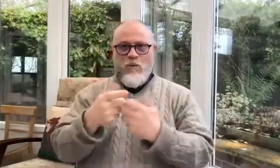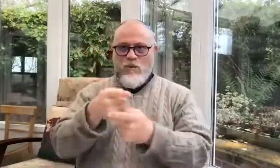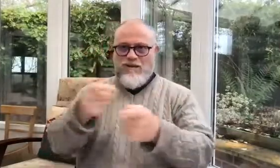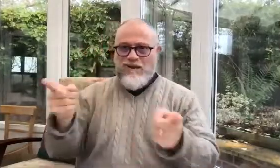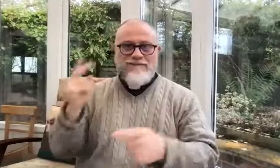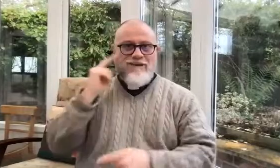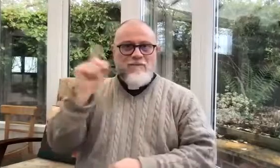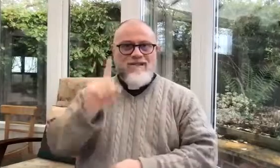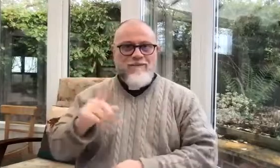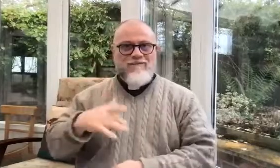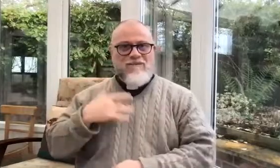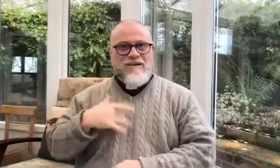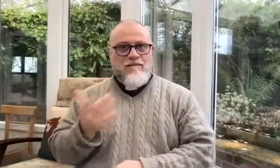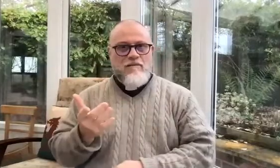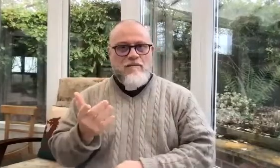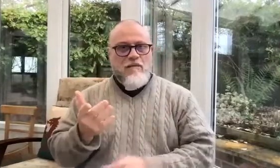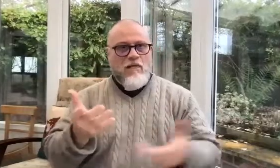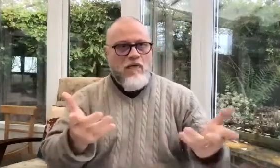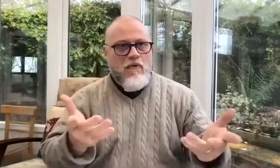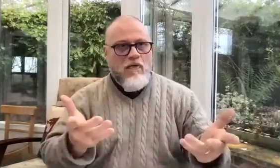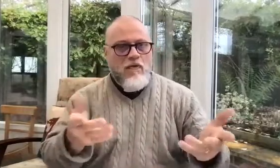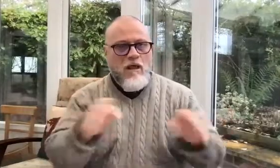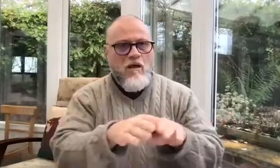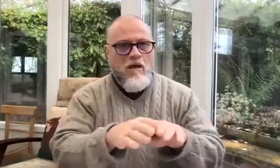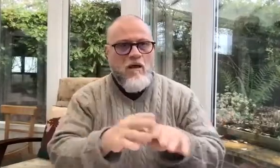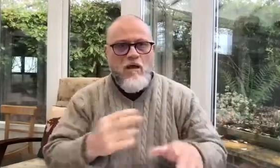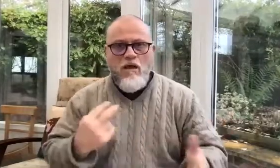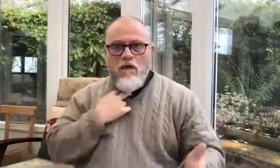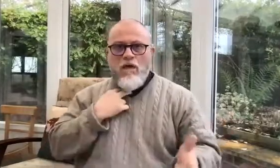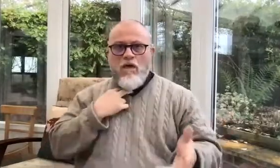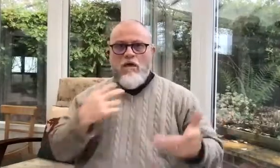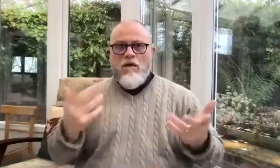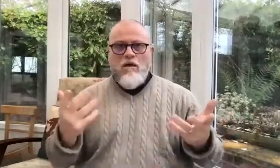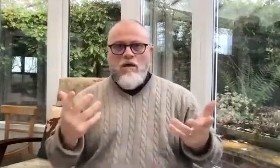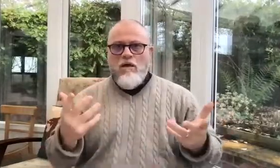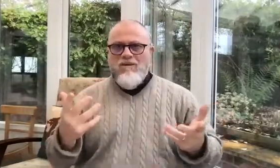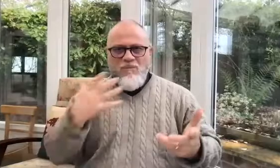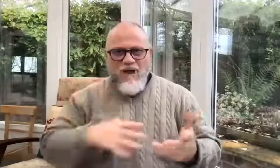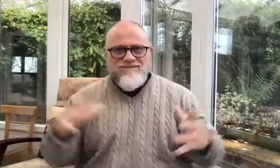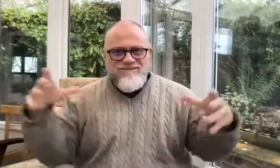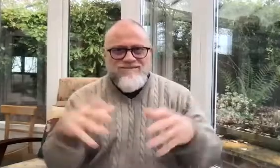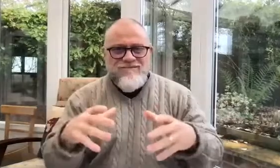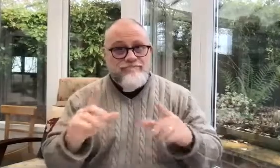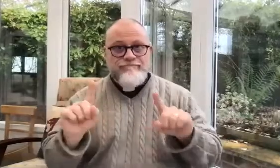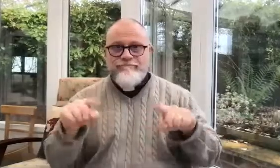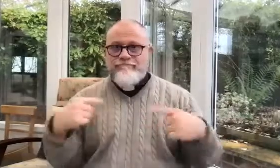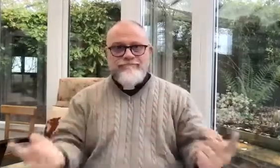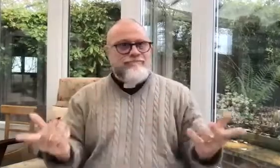And I understand that deaf people, how they feel with it being closed, very disappointed because they want to